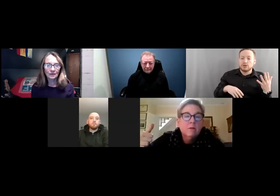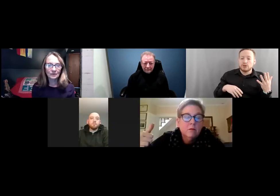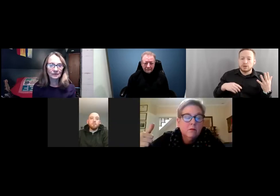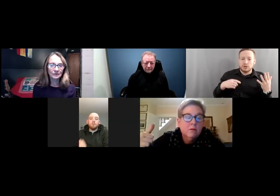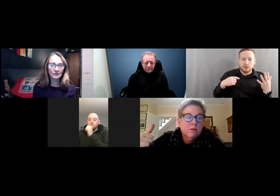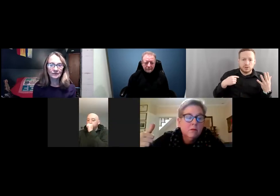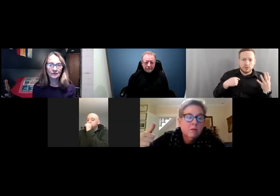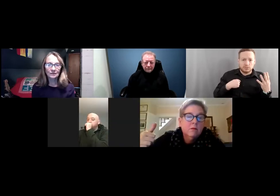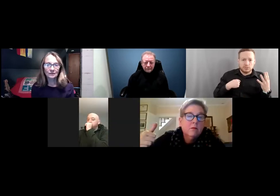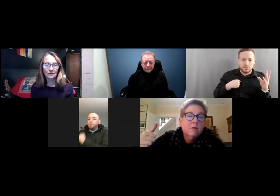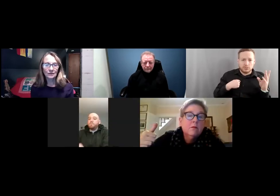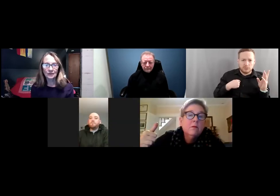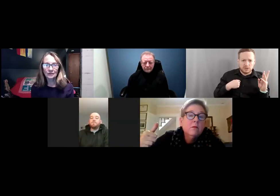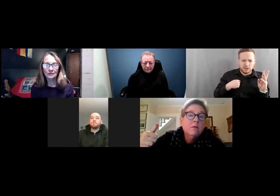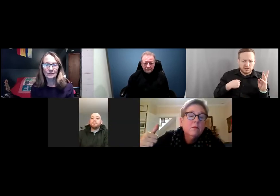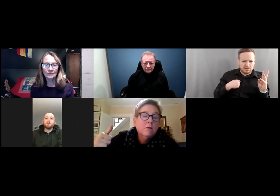Caroline,